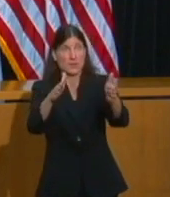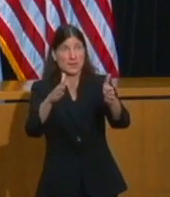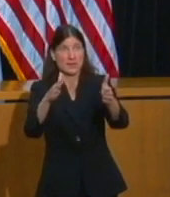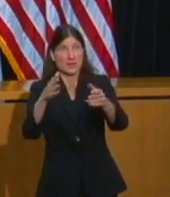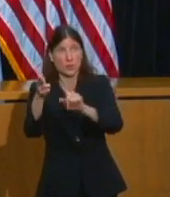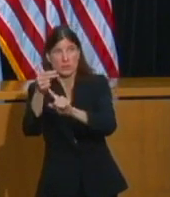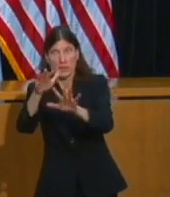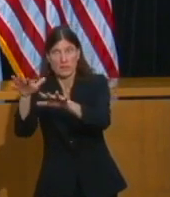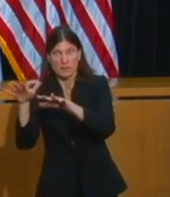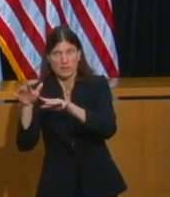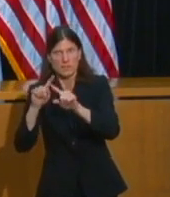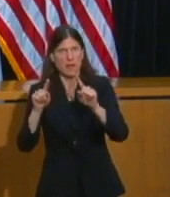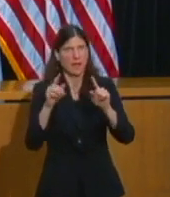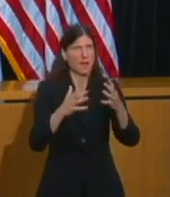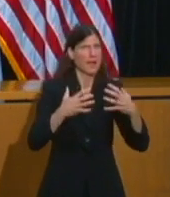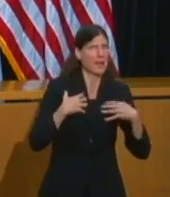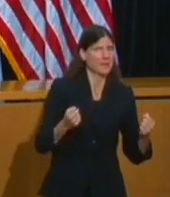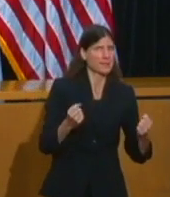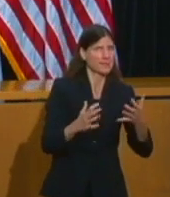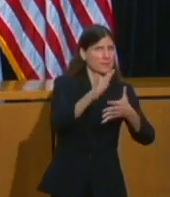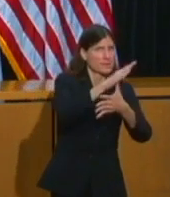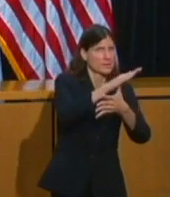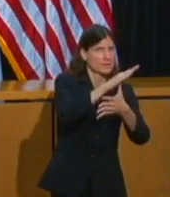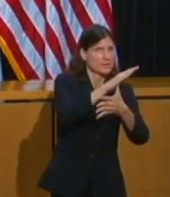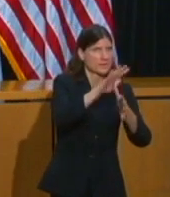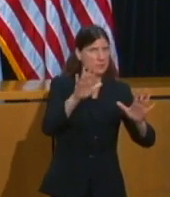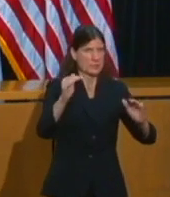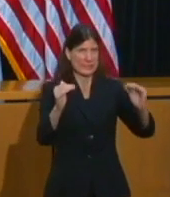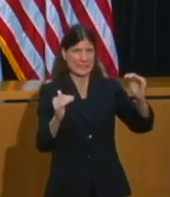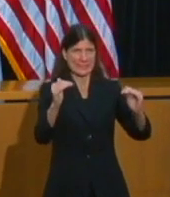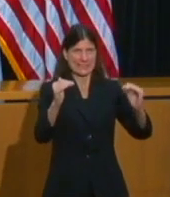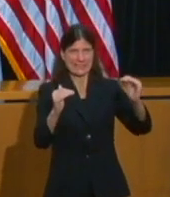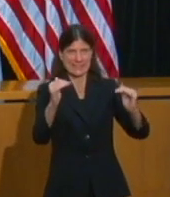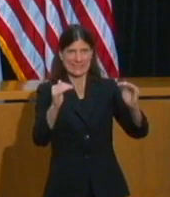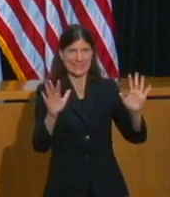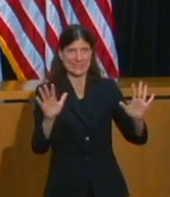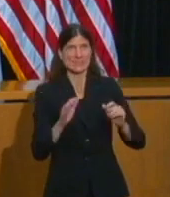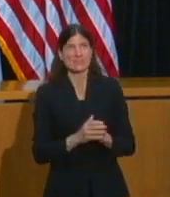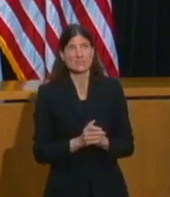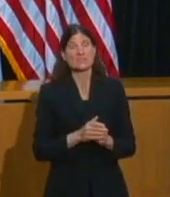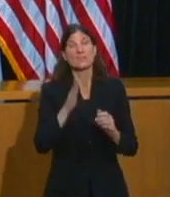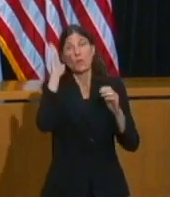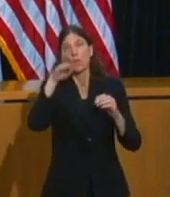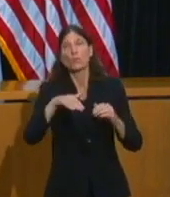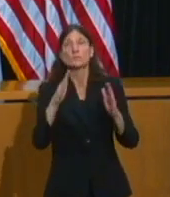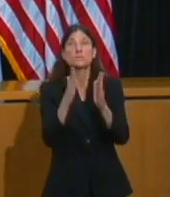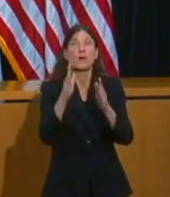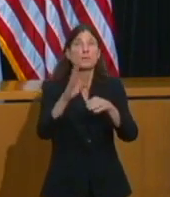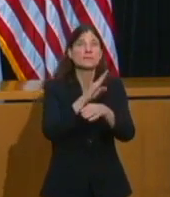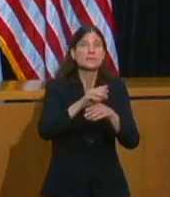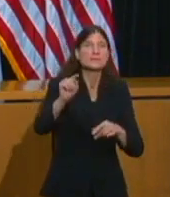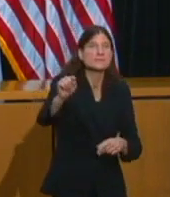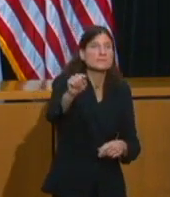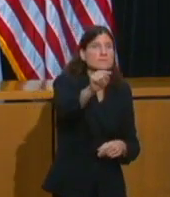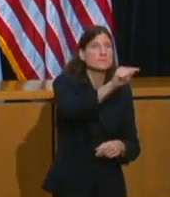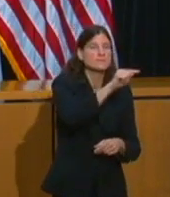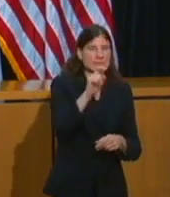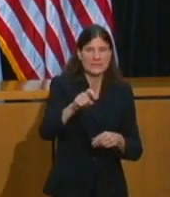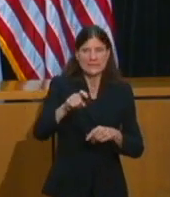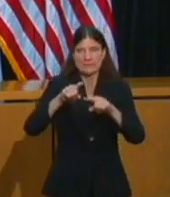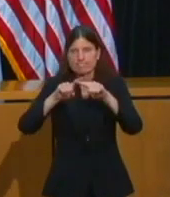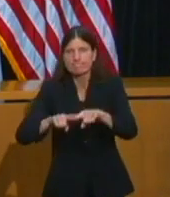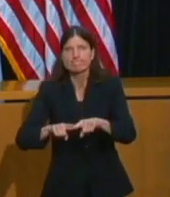streets make up not only the foundation of our economy, but truly the character that we enjoy so